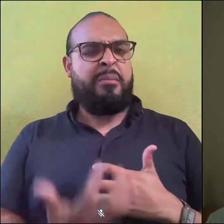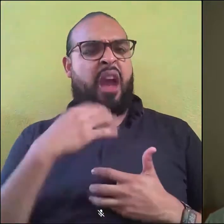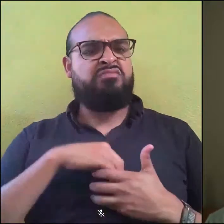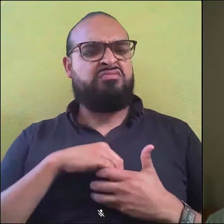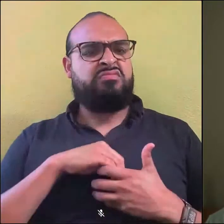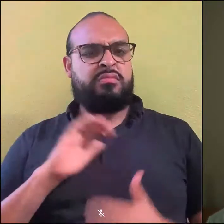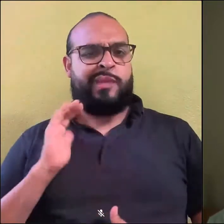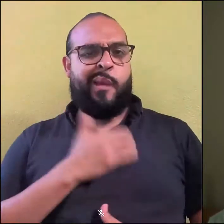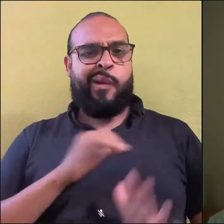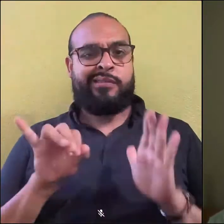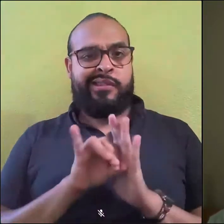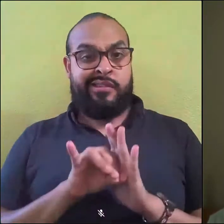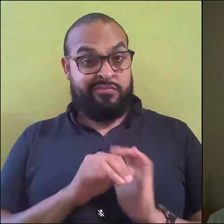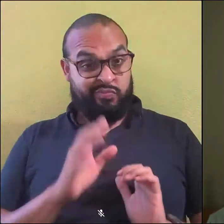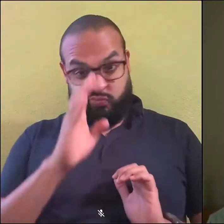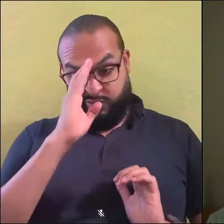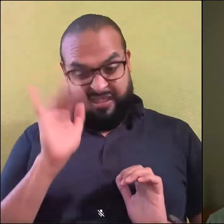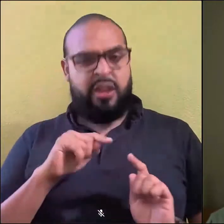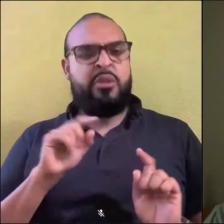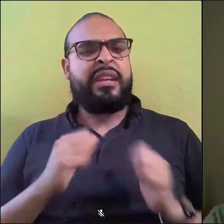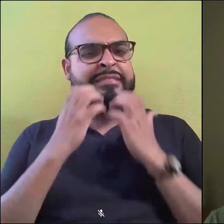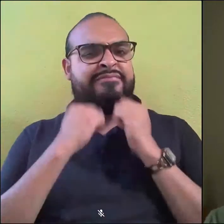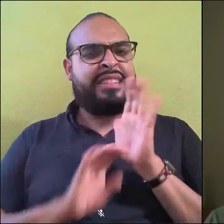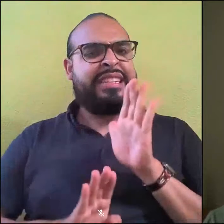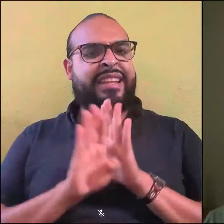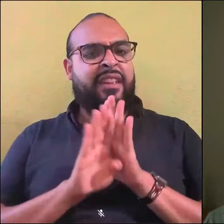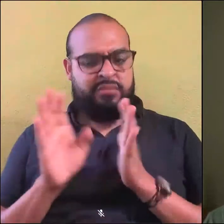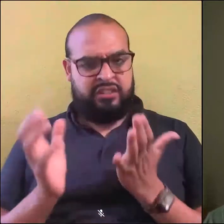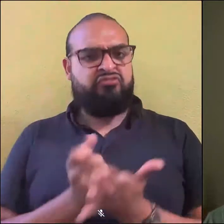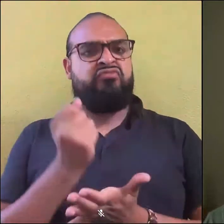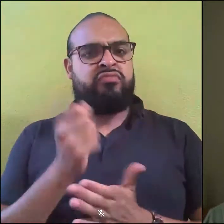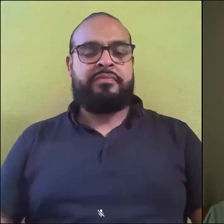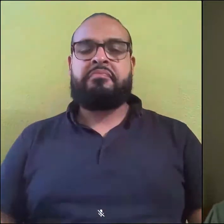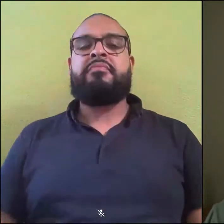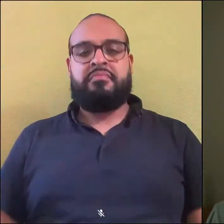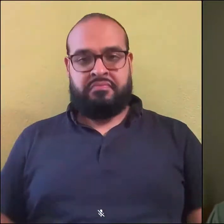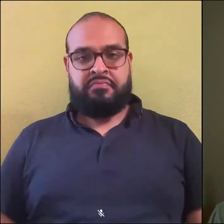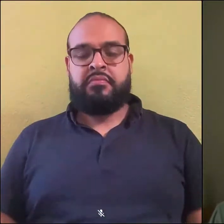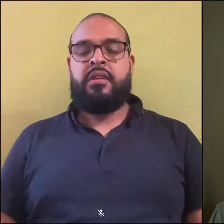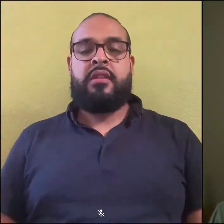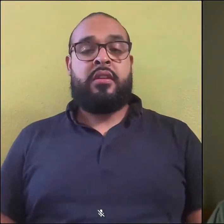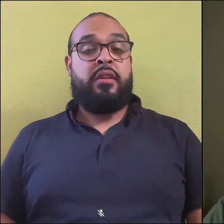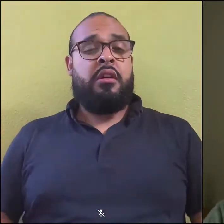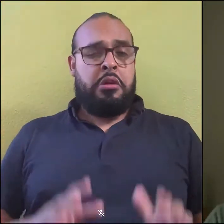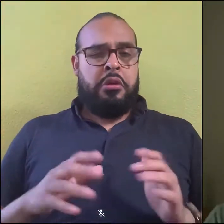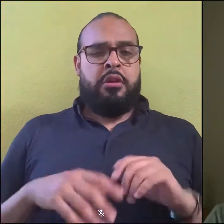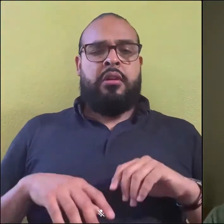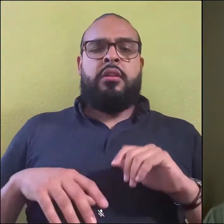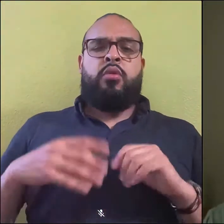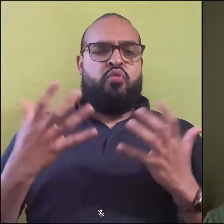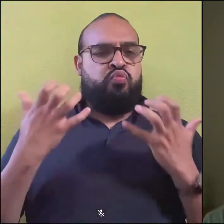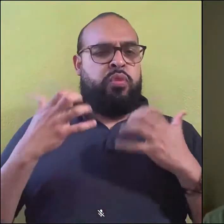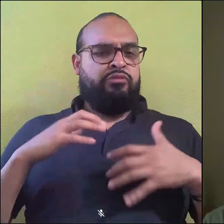It's there for the taking. So to provide an example, I want to share a little bit of my story. But before I do that, I